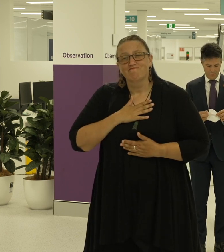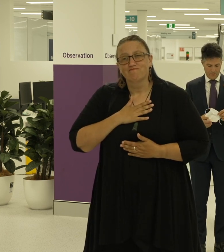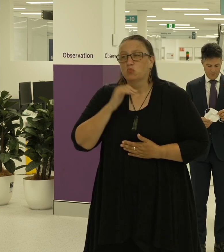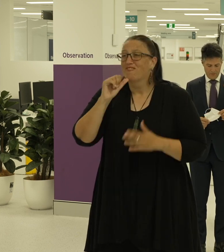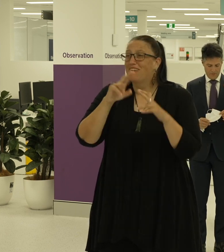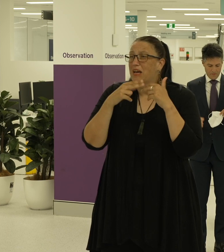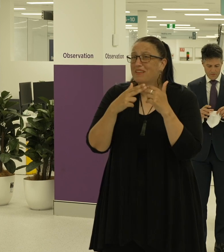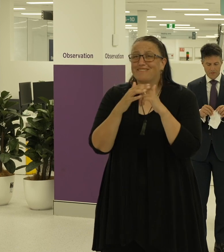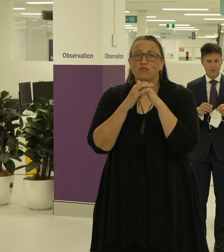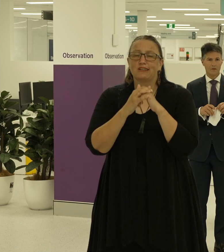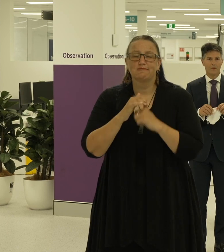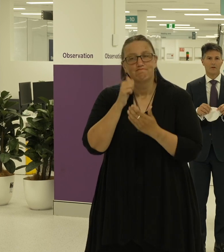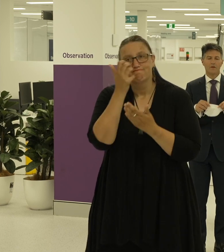away.